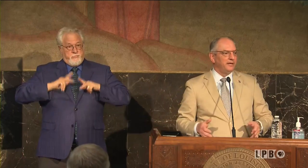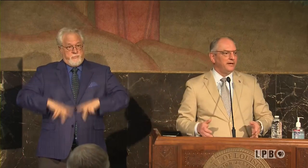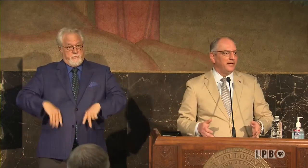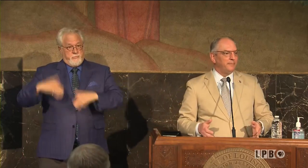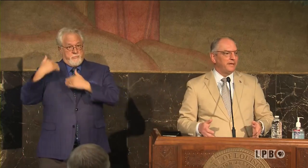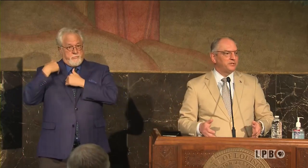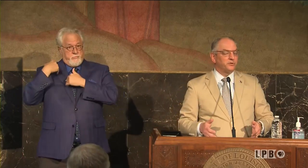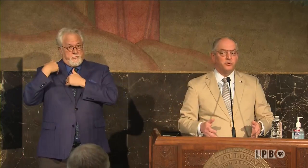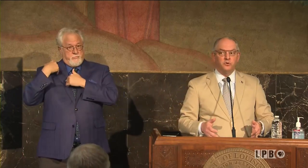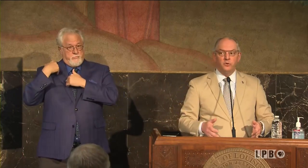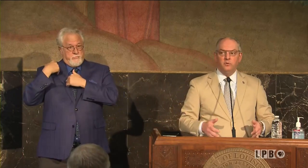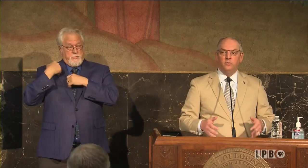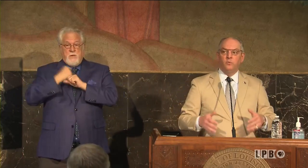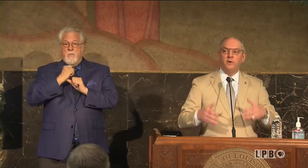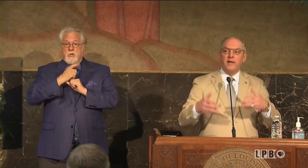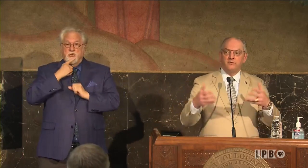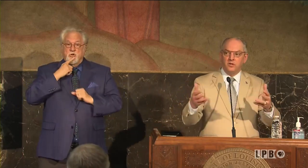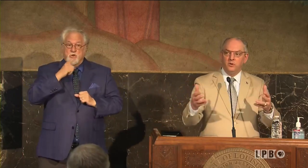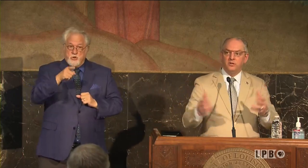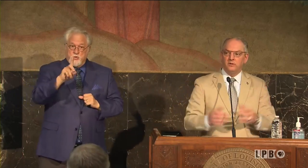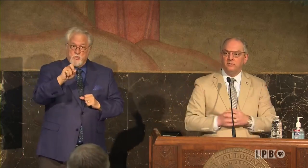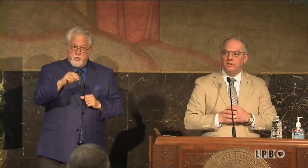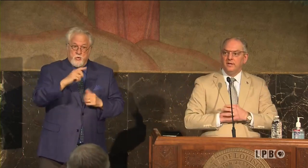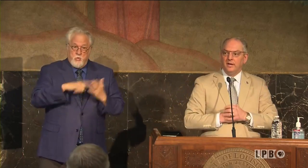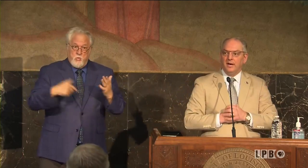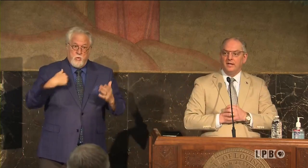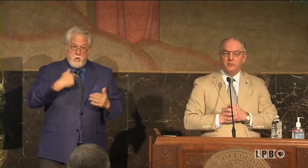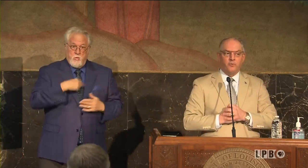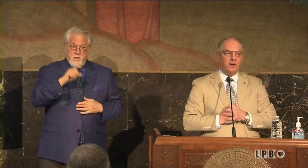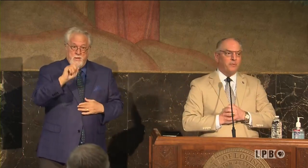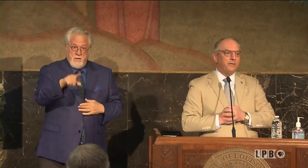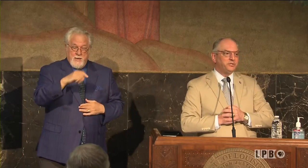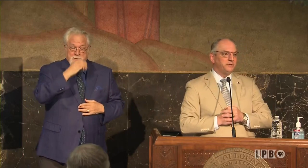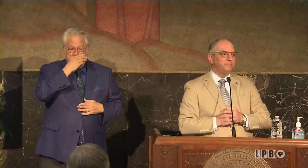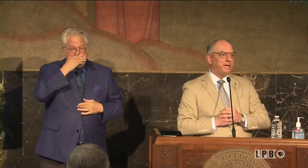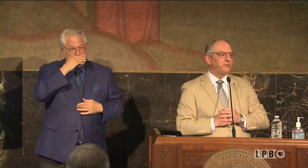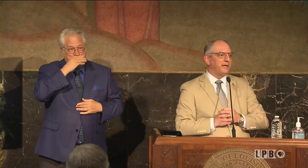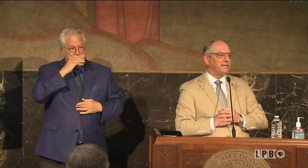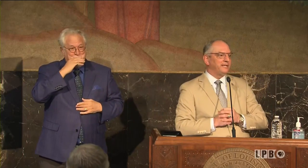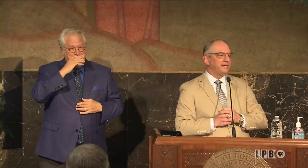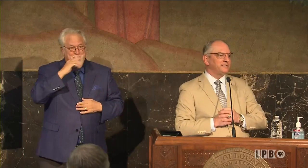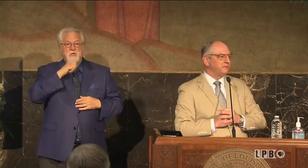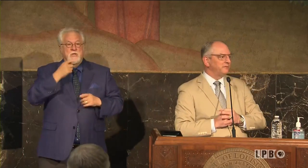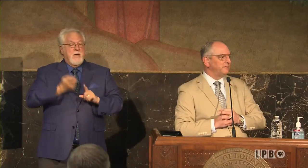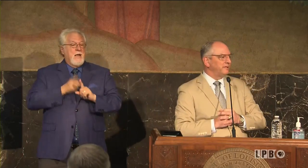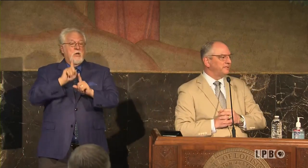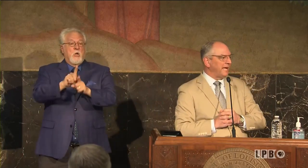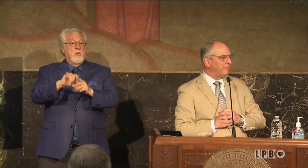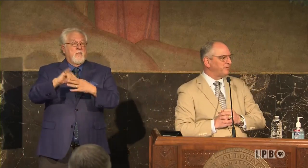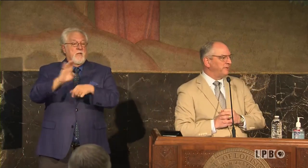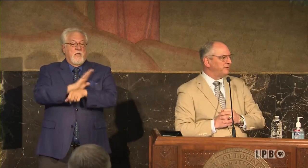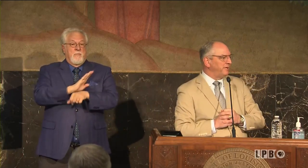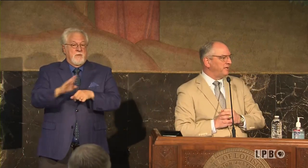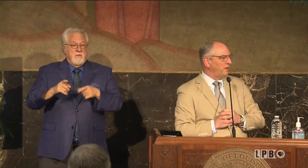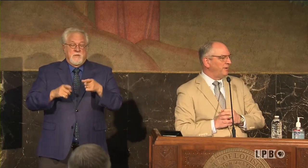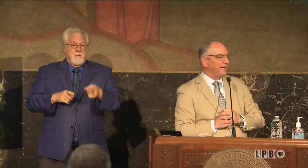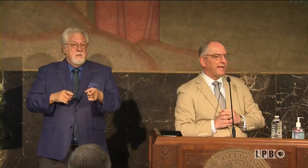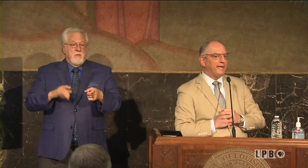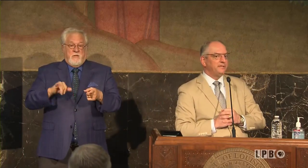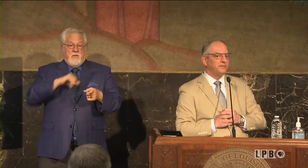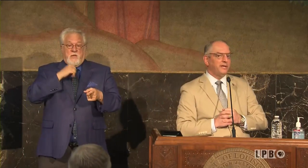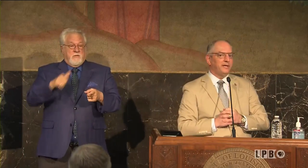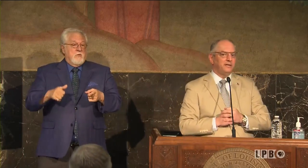responsibility. Make sure you're doing what we're asking you to do. You probably shouldn't patronize businesses and establishments that